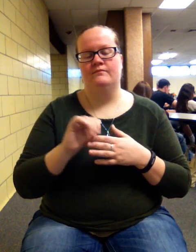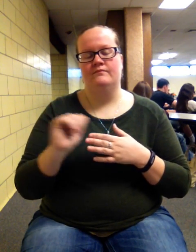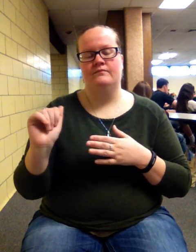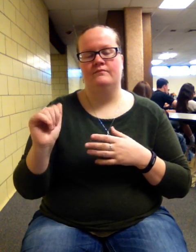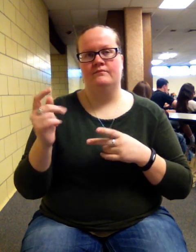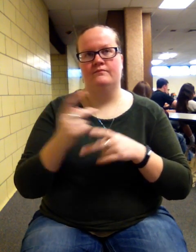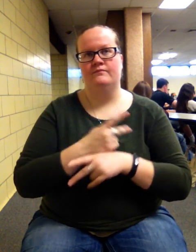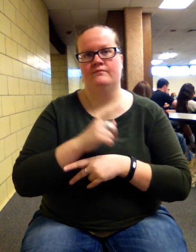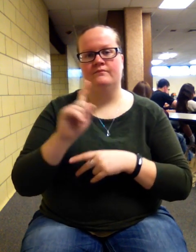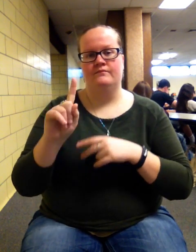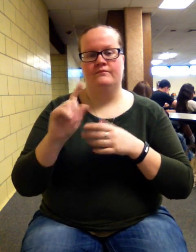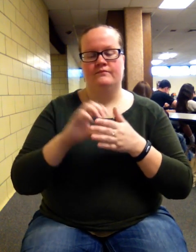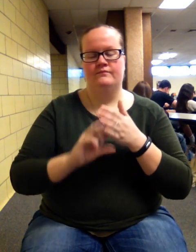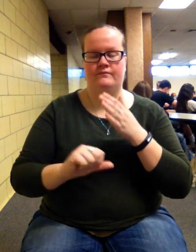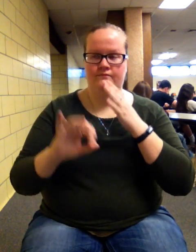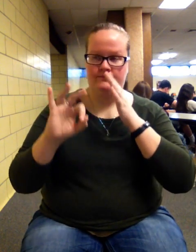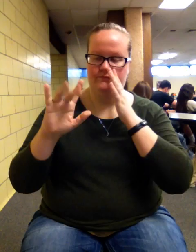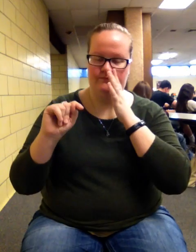times 1 minus your float cost of 20.